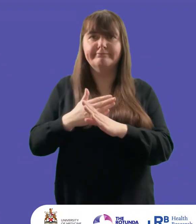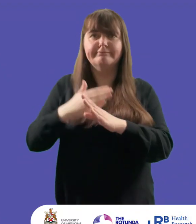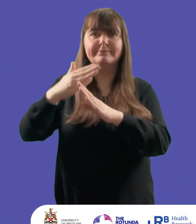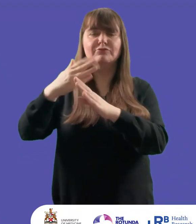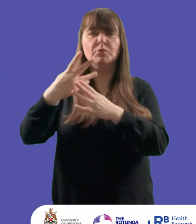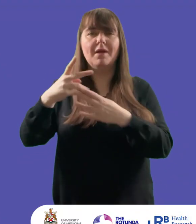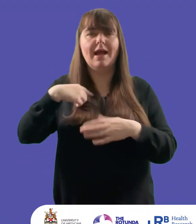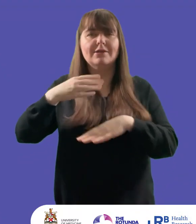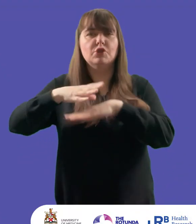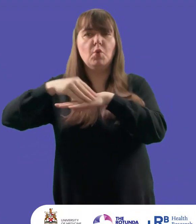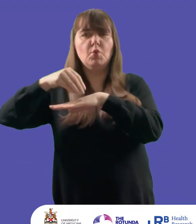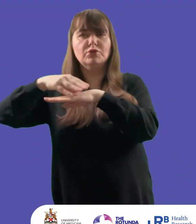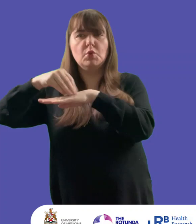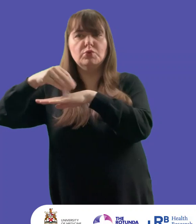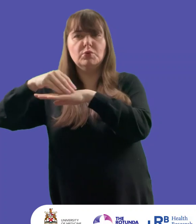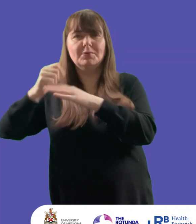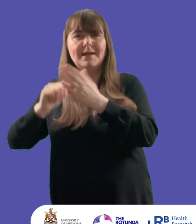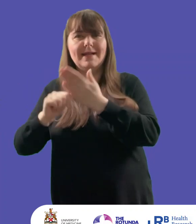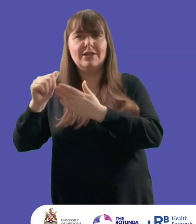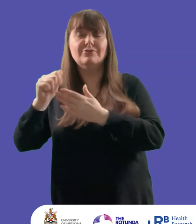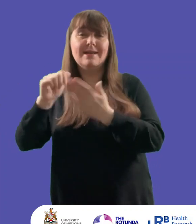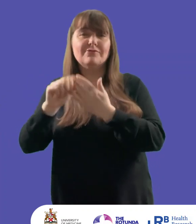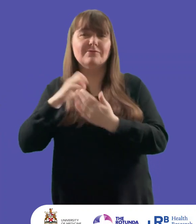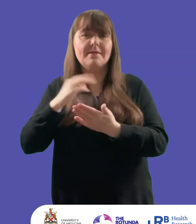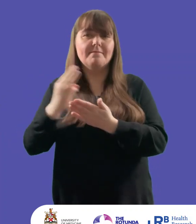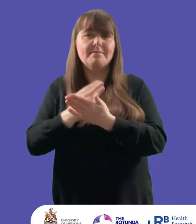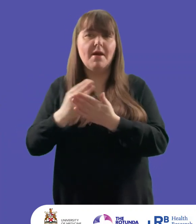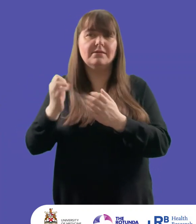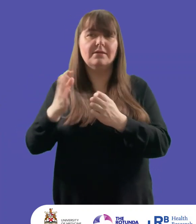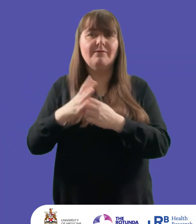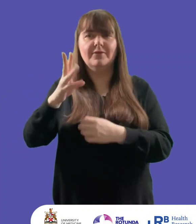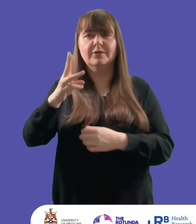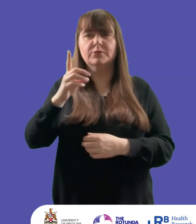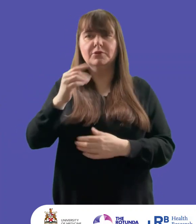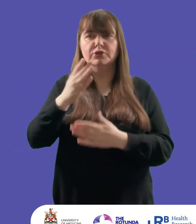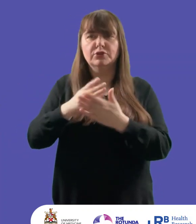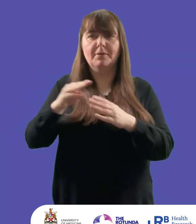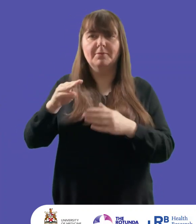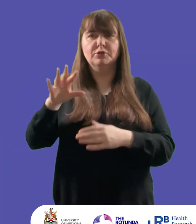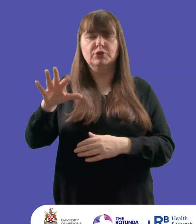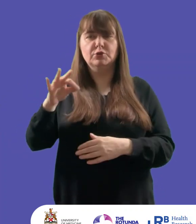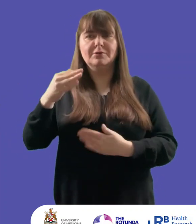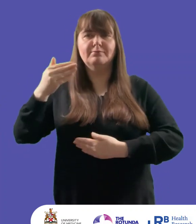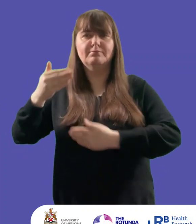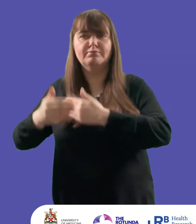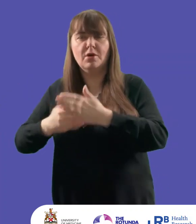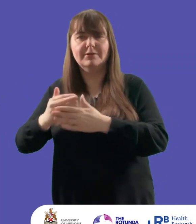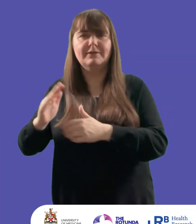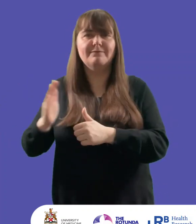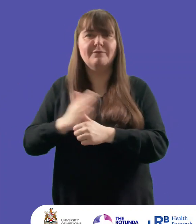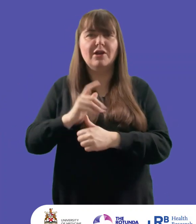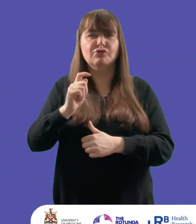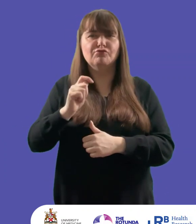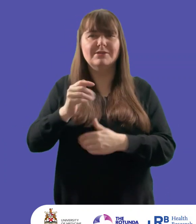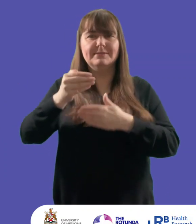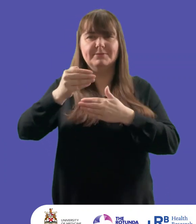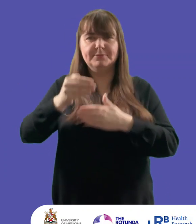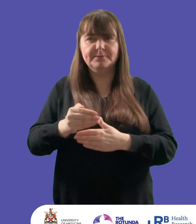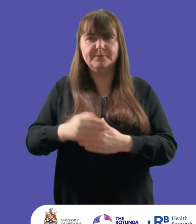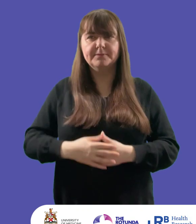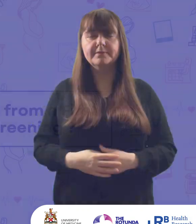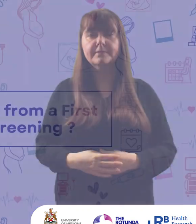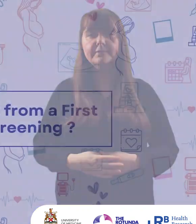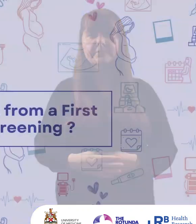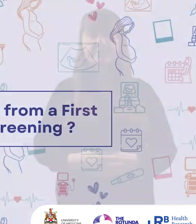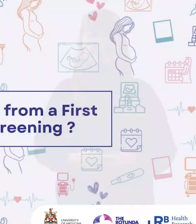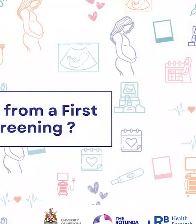get older, and age may play a part in why some people choose to proceed with first trimester screening.